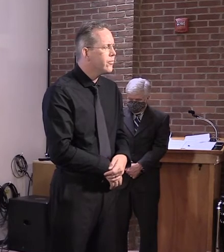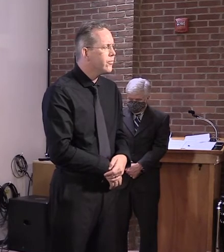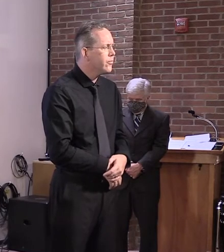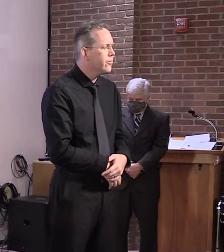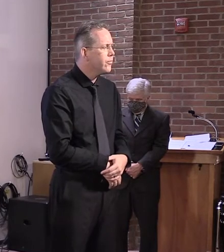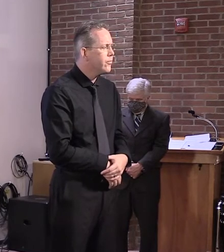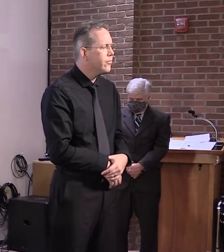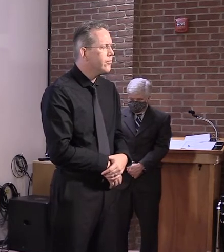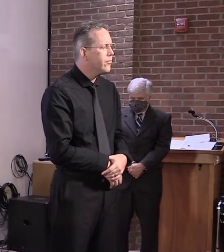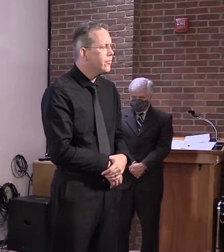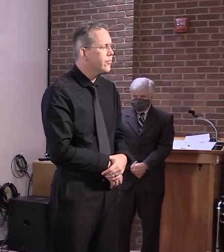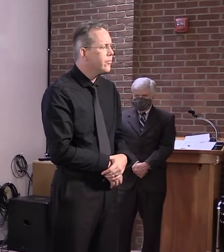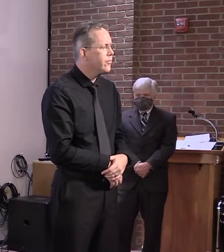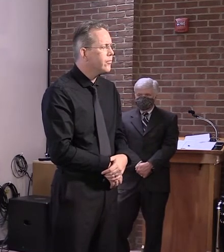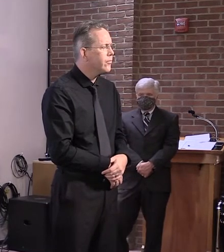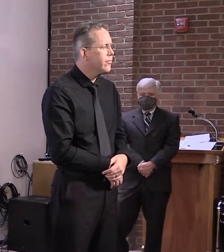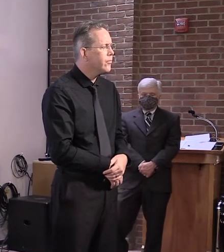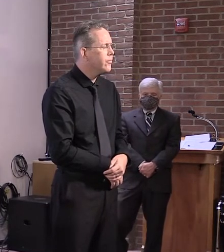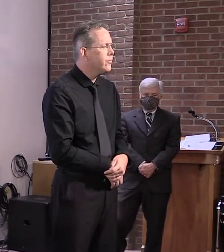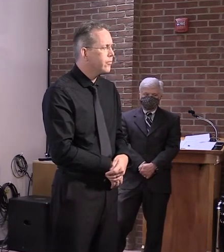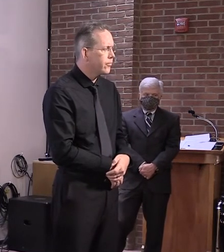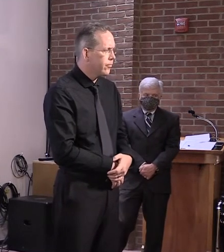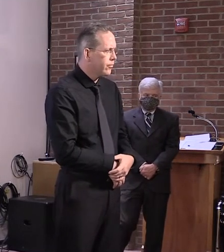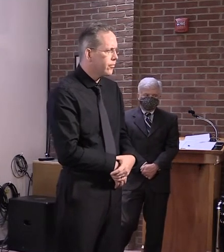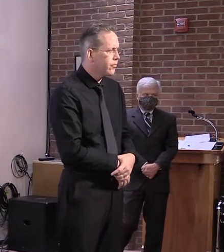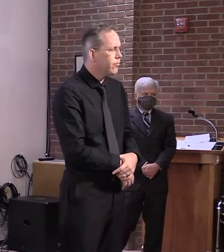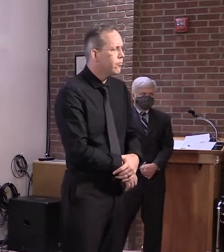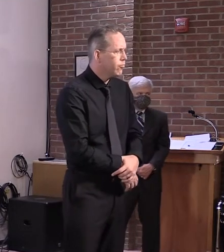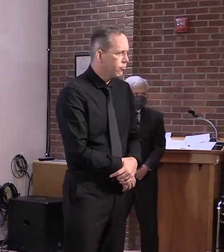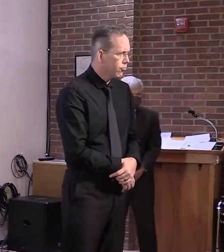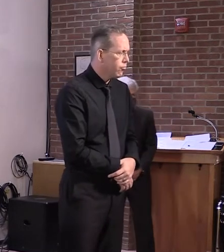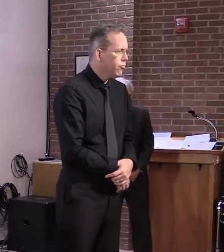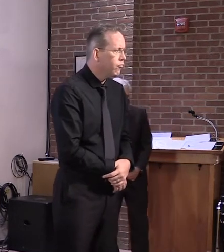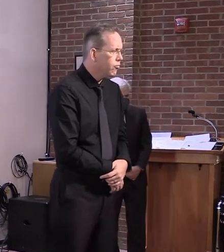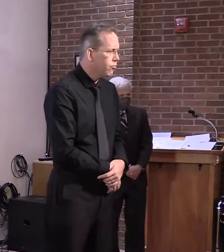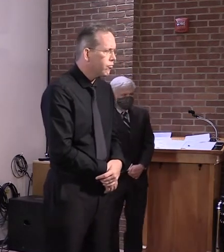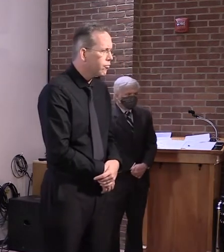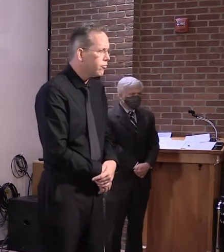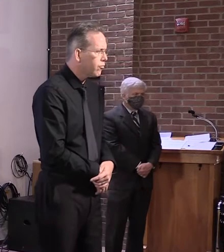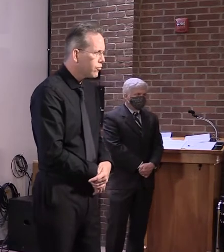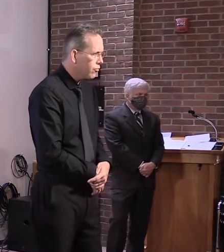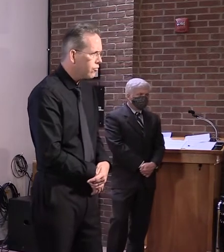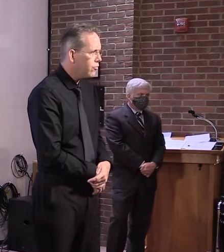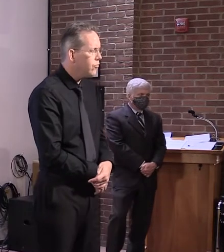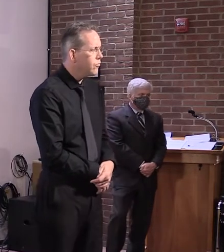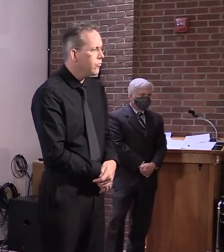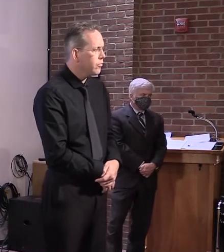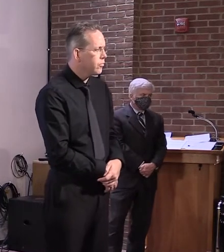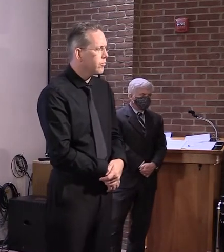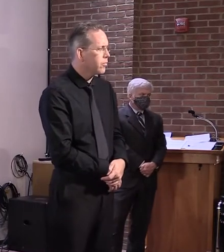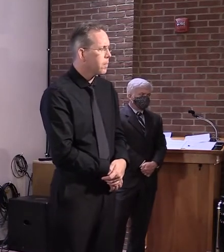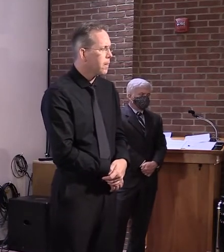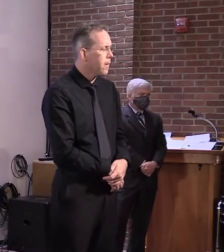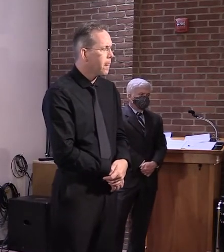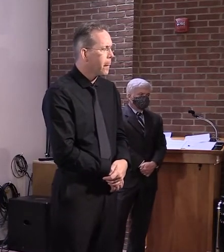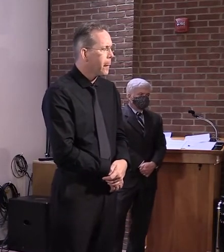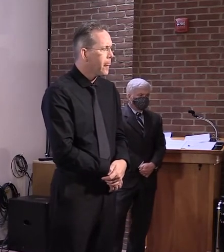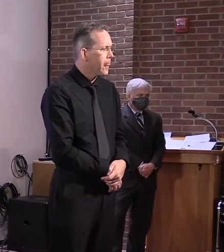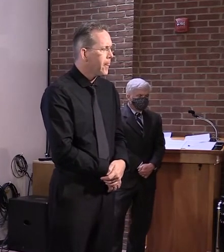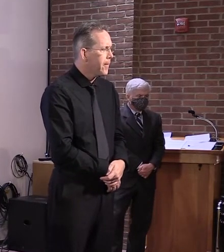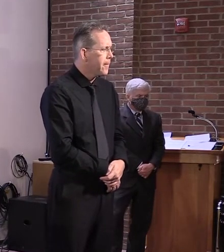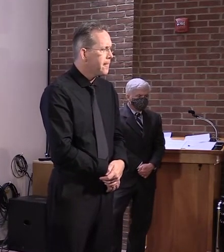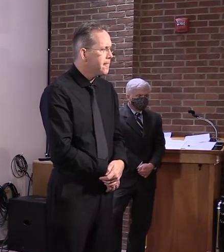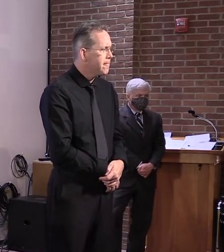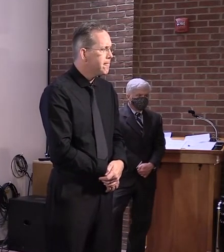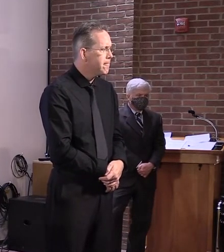you know, some bars or restaurants maybe not complying with social distancing and all the rules that are in place. I was wondering if you might be